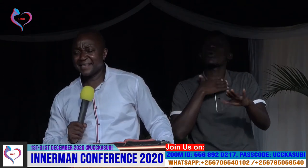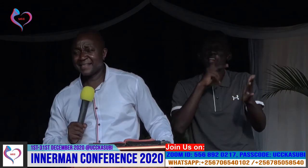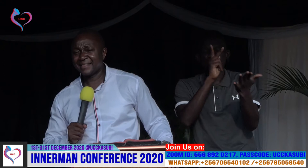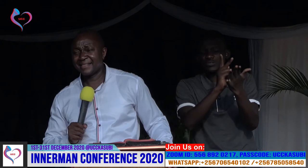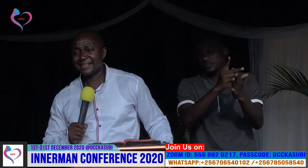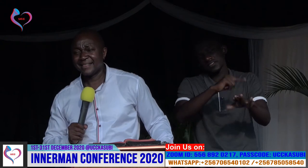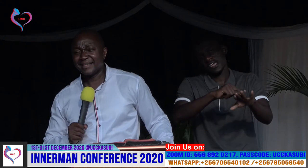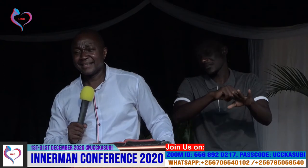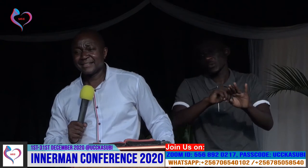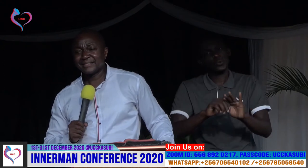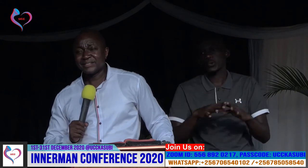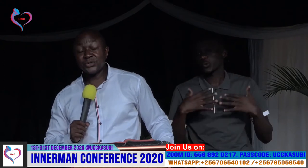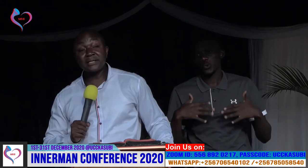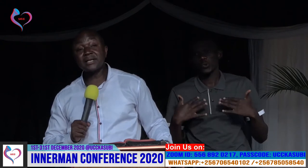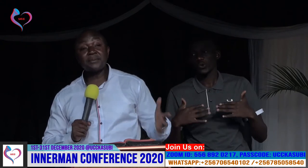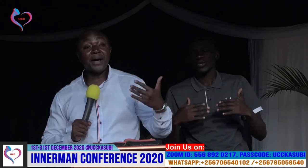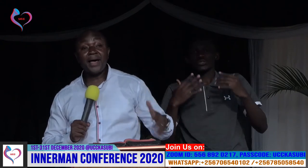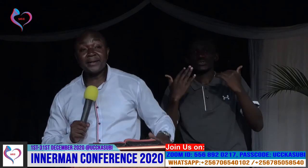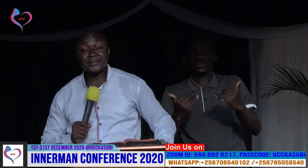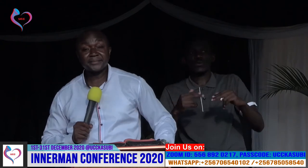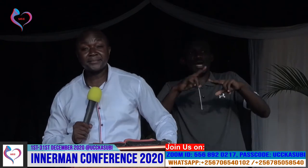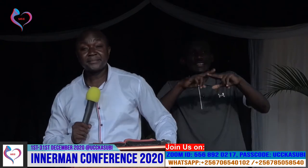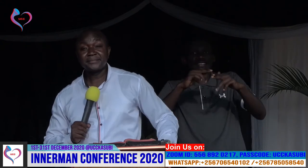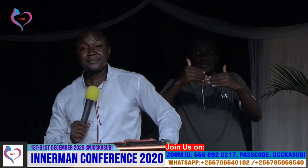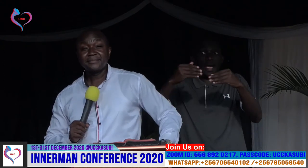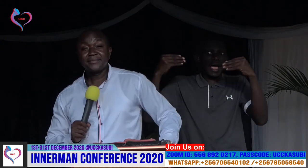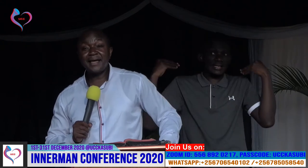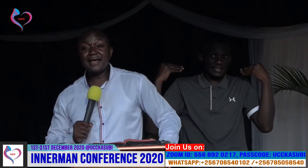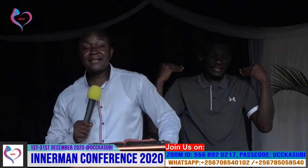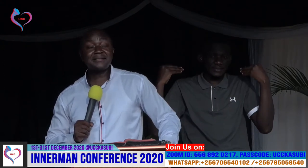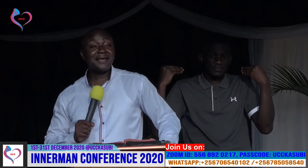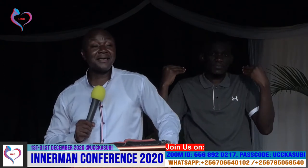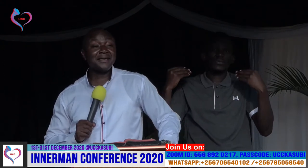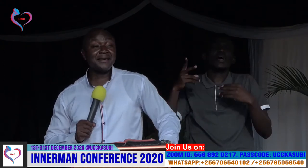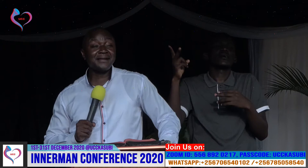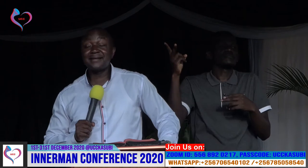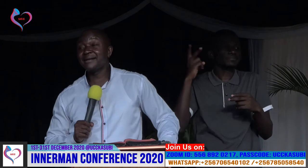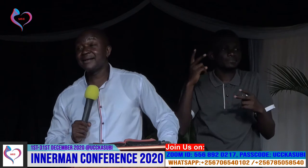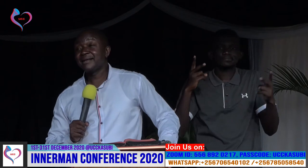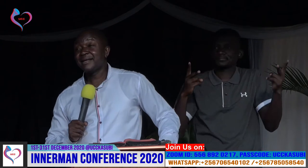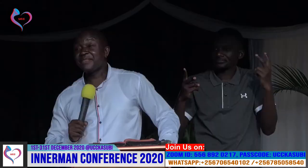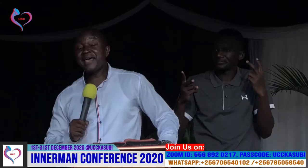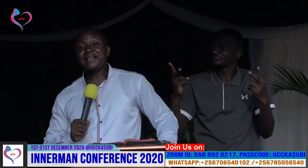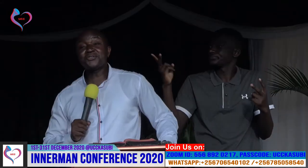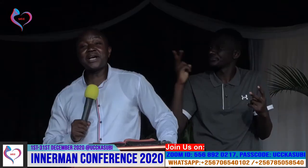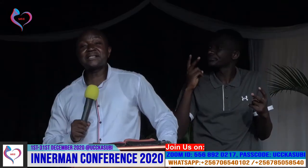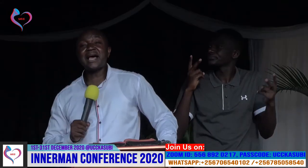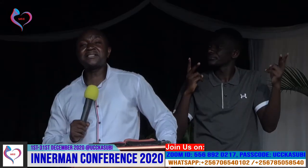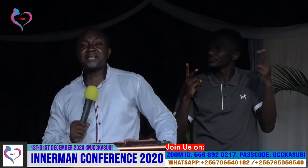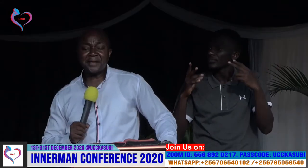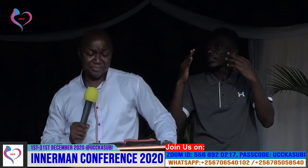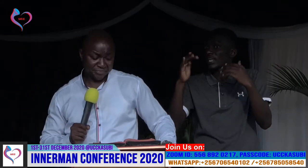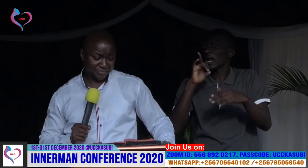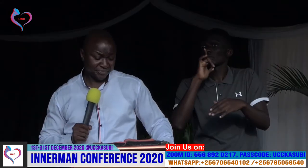being early. So I sat behind and I listened. Then it was